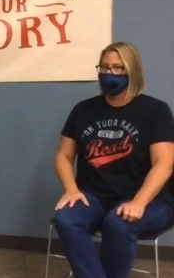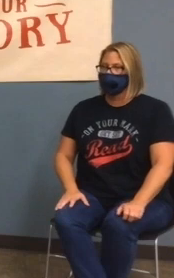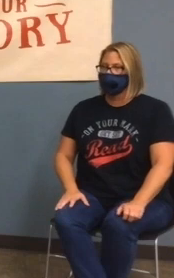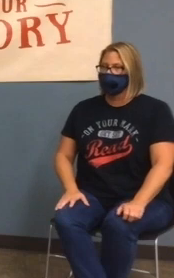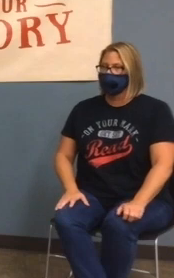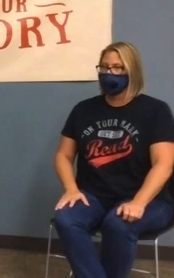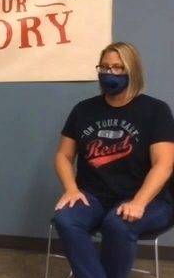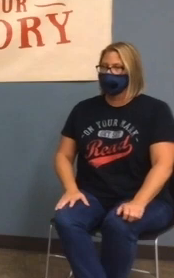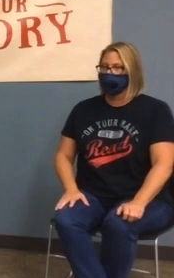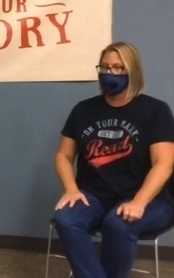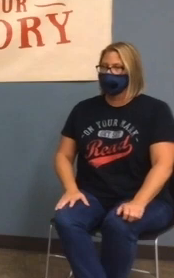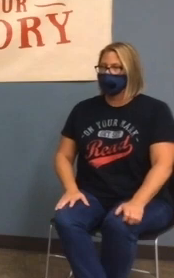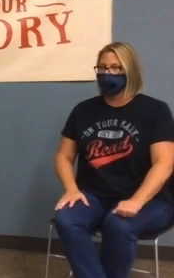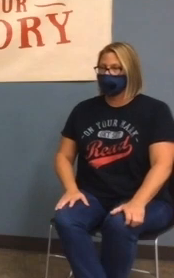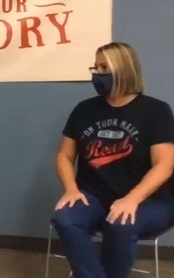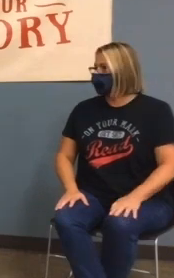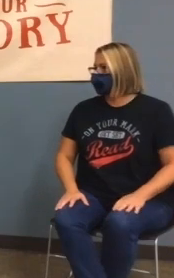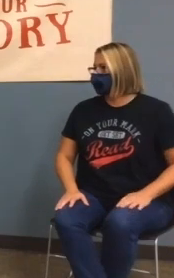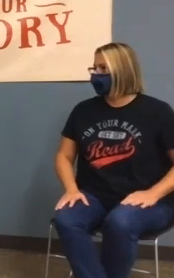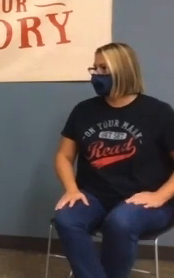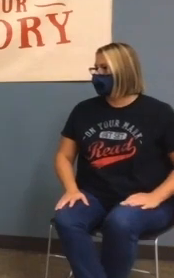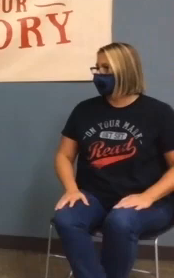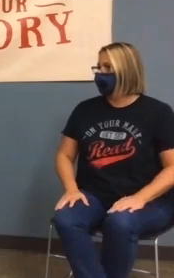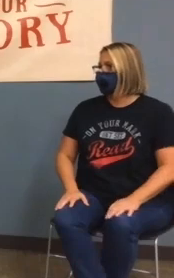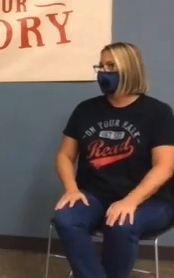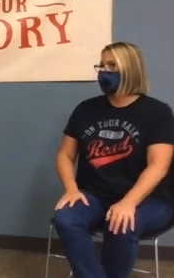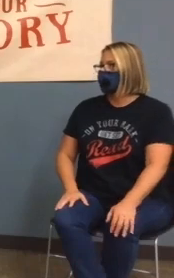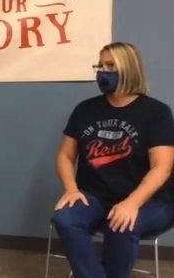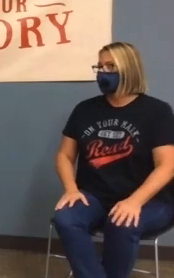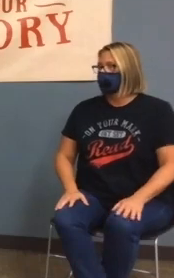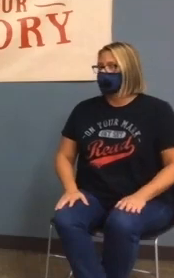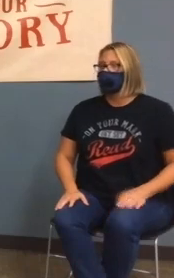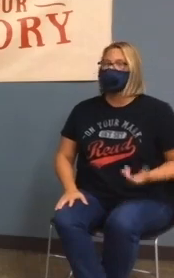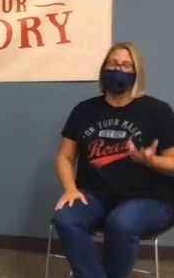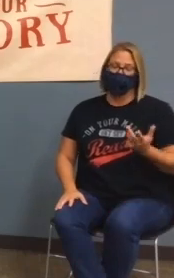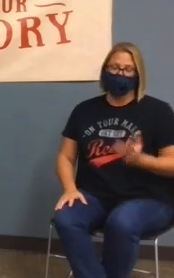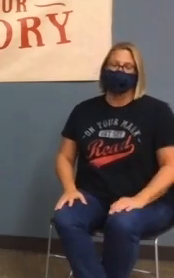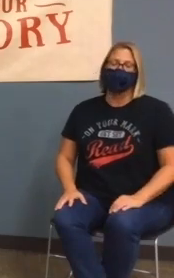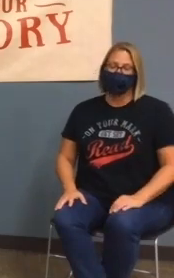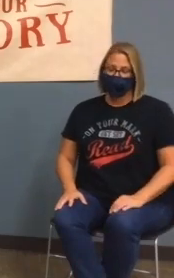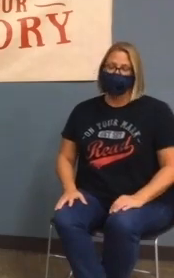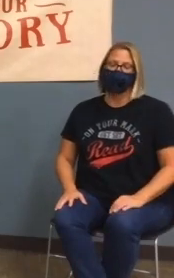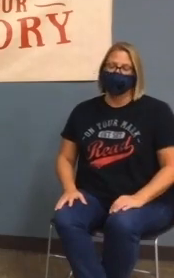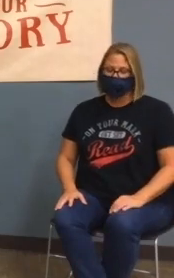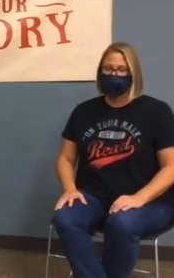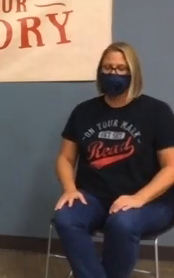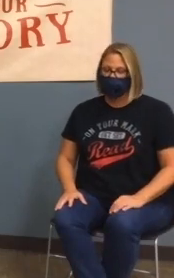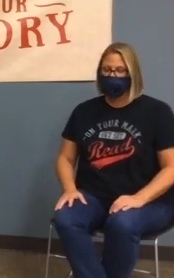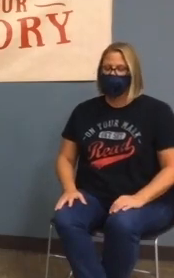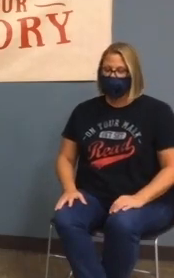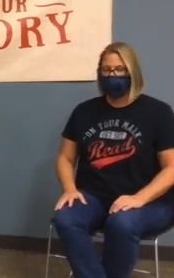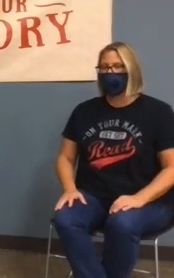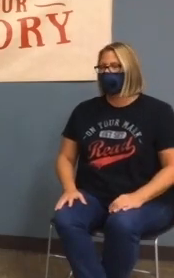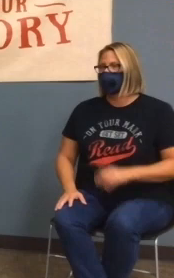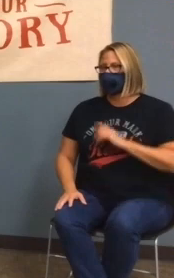we can do online. Now, don't forget to turn in your summer reading sheet,